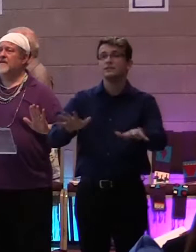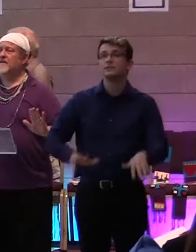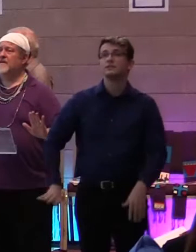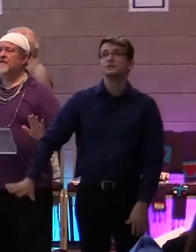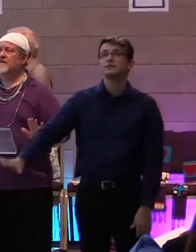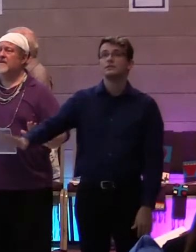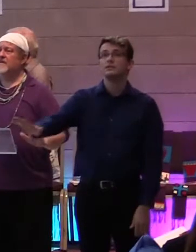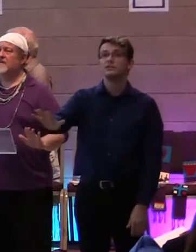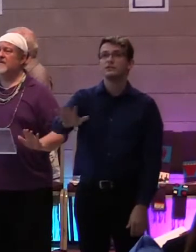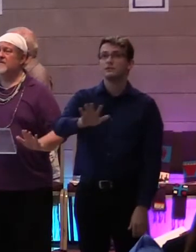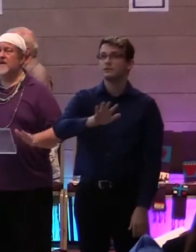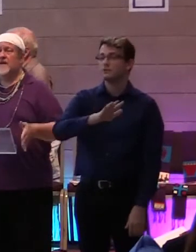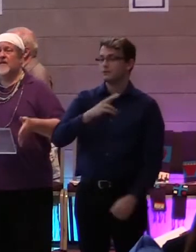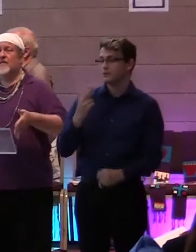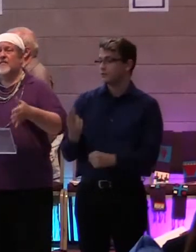peace.